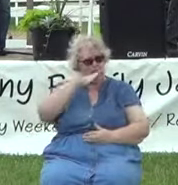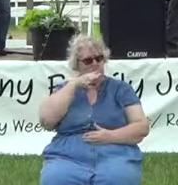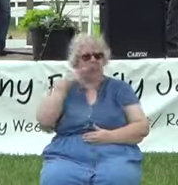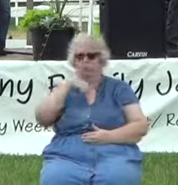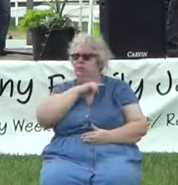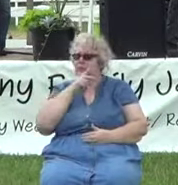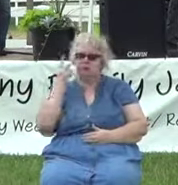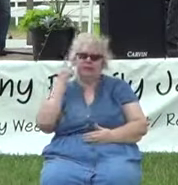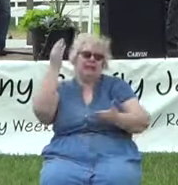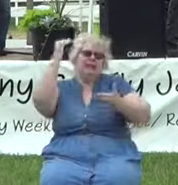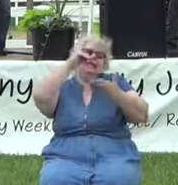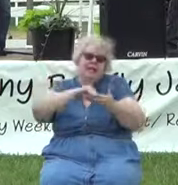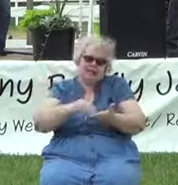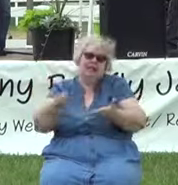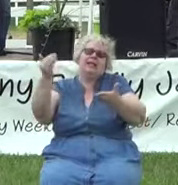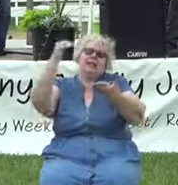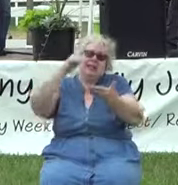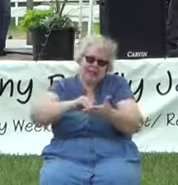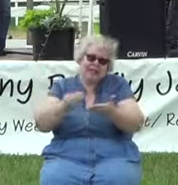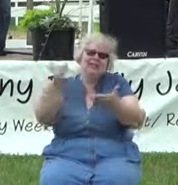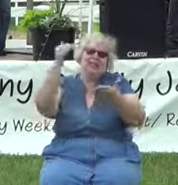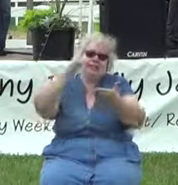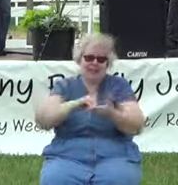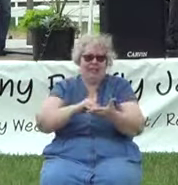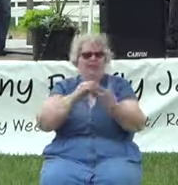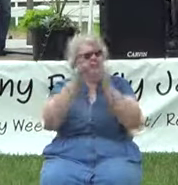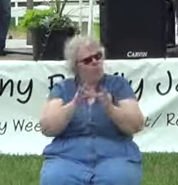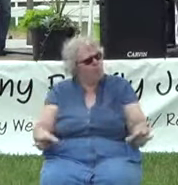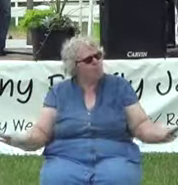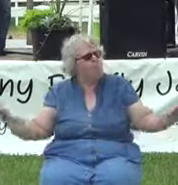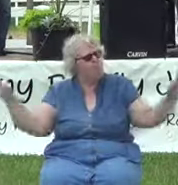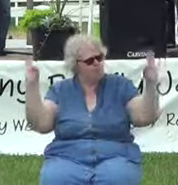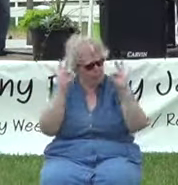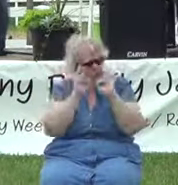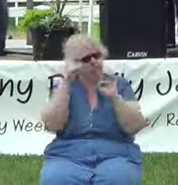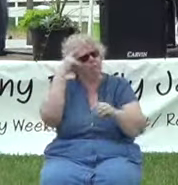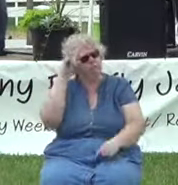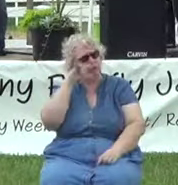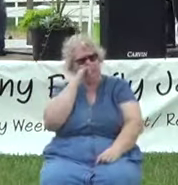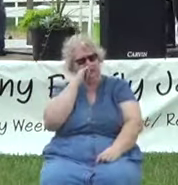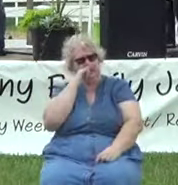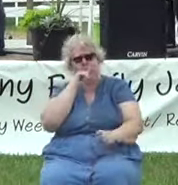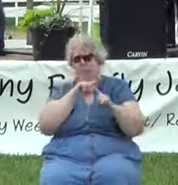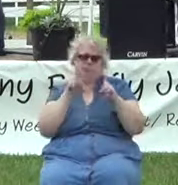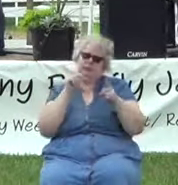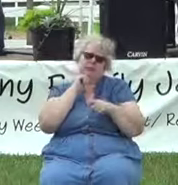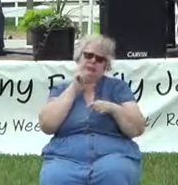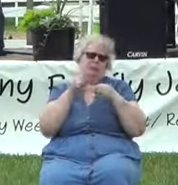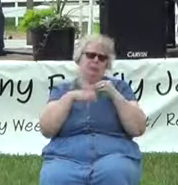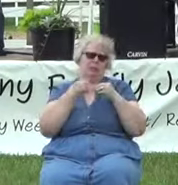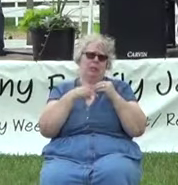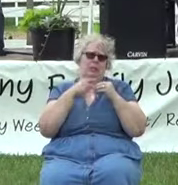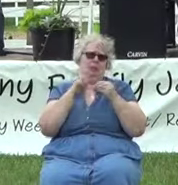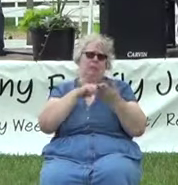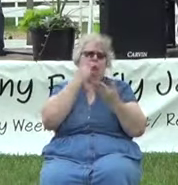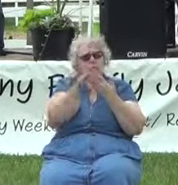time and time again. So it's so important for kids. But it isn't about the programs.